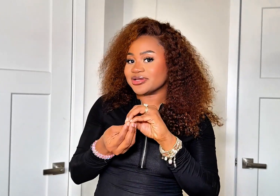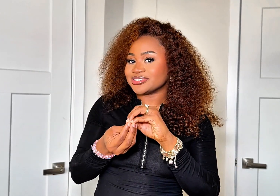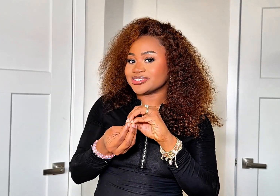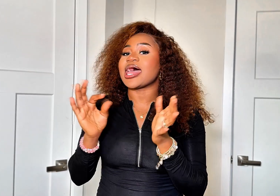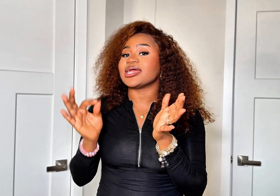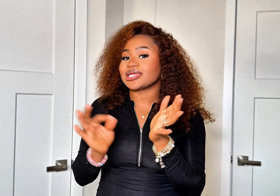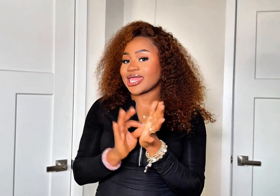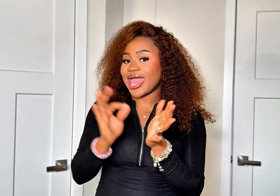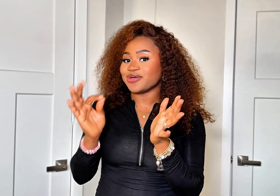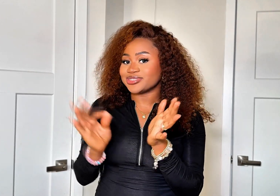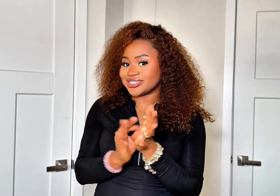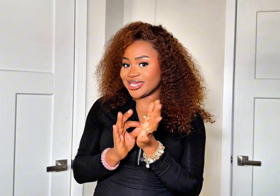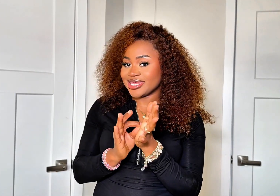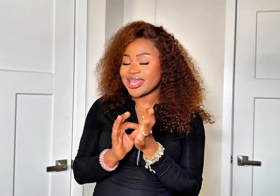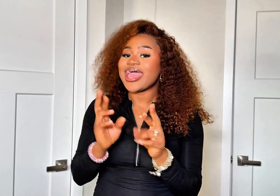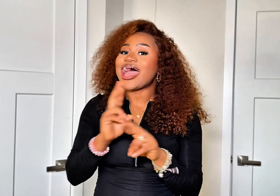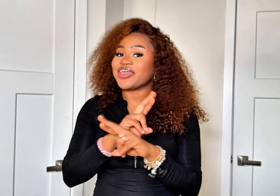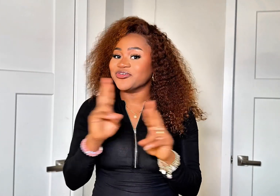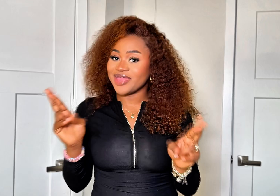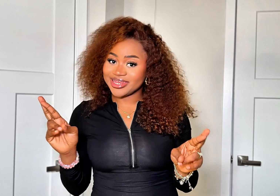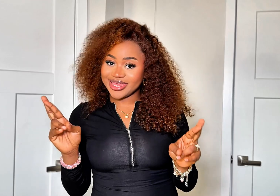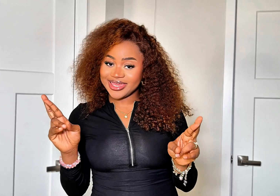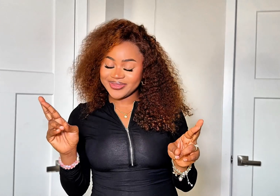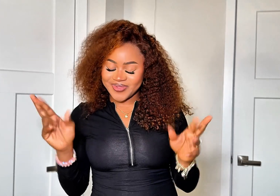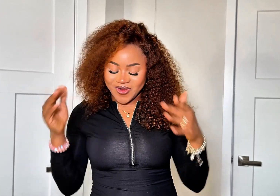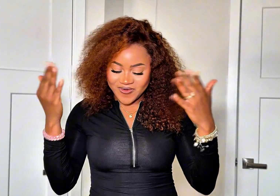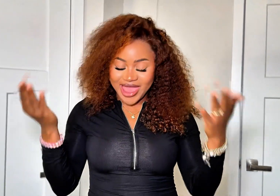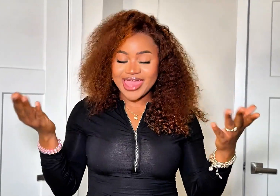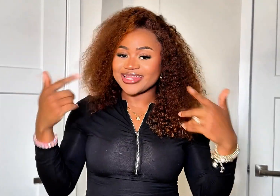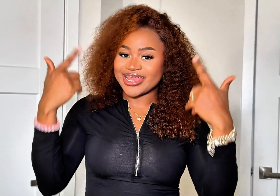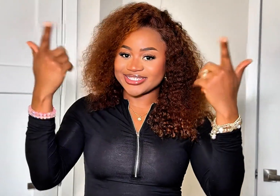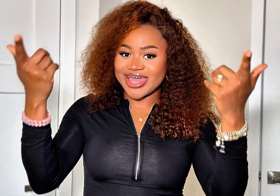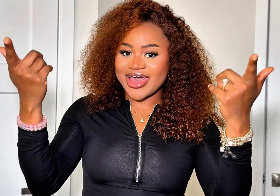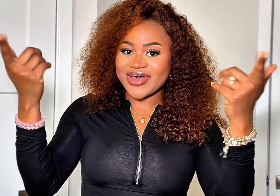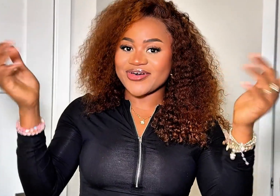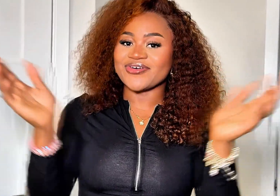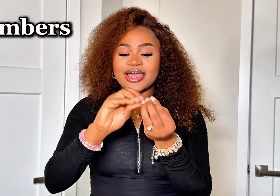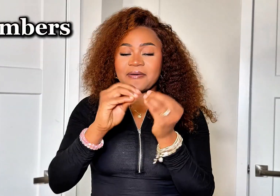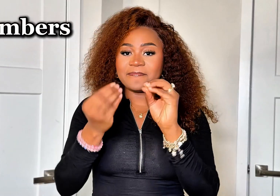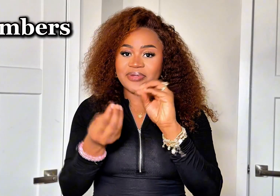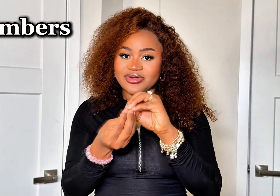numbers and counting. Are you ready? Alright, let's go.